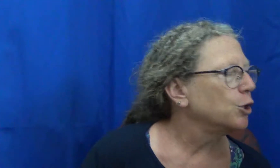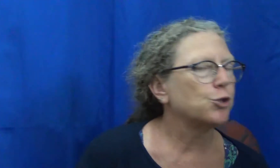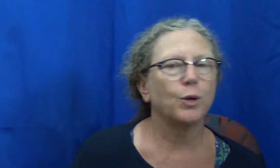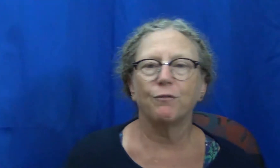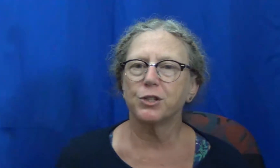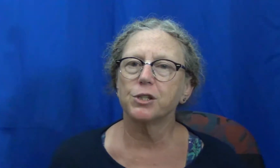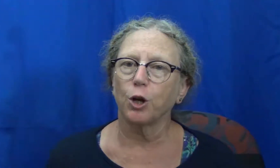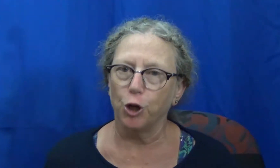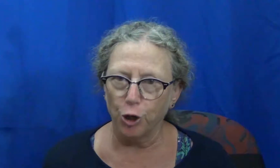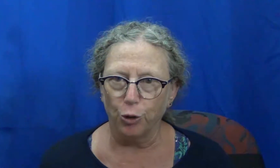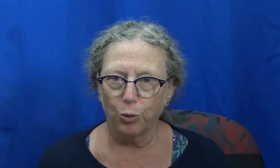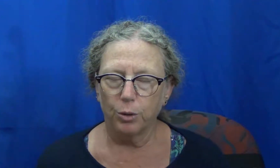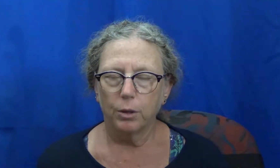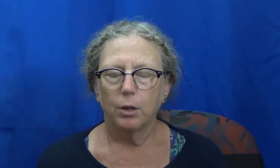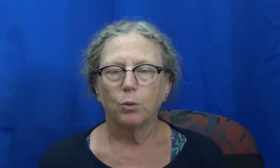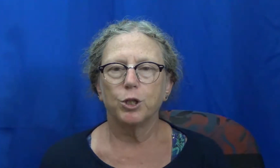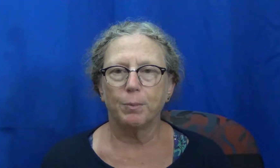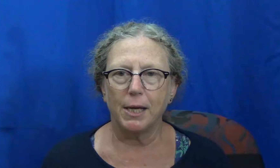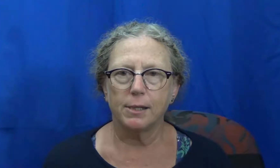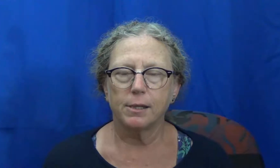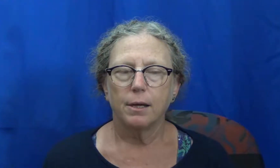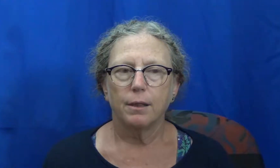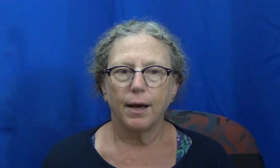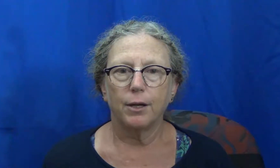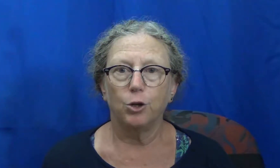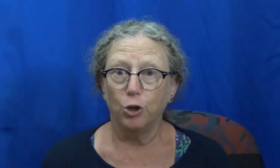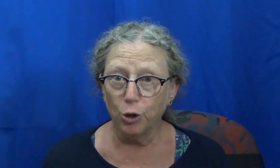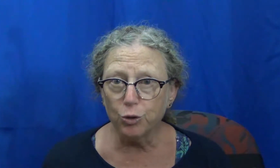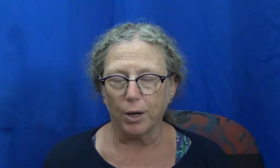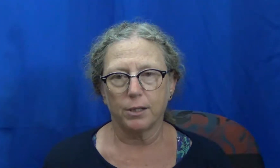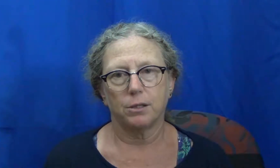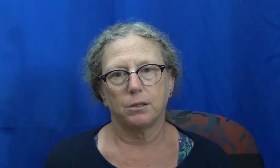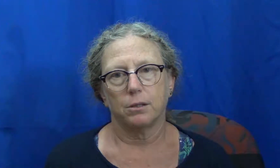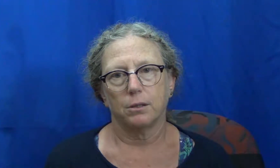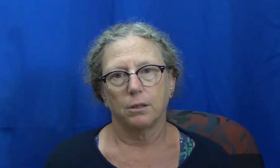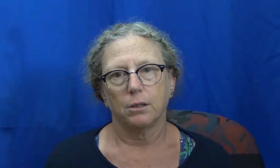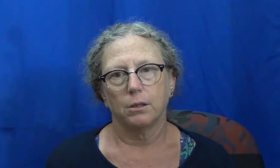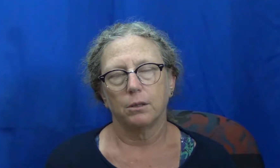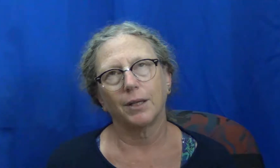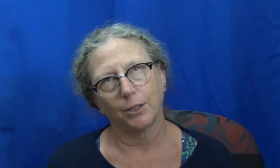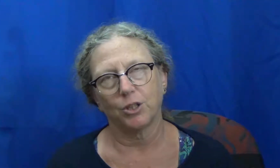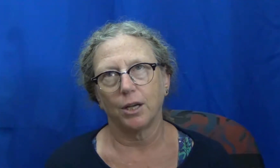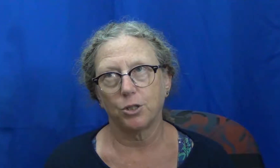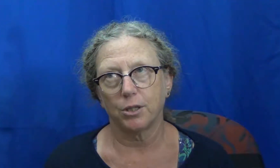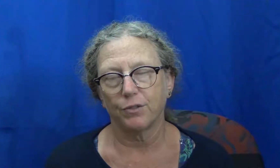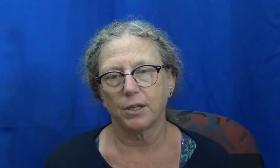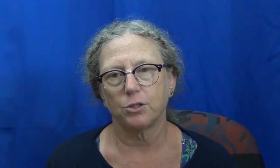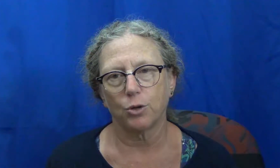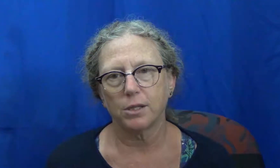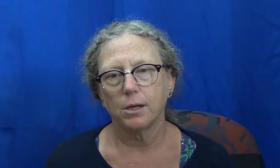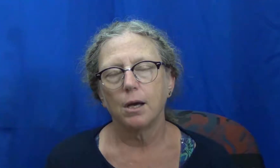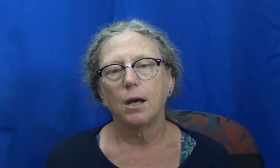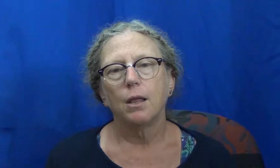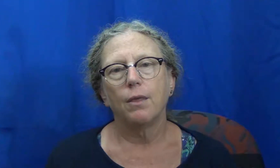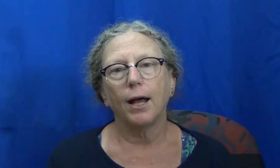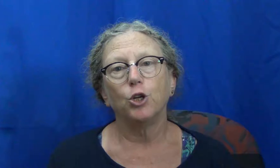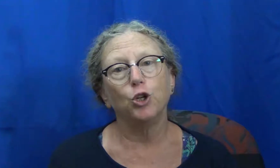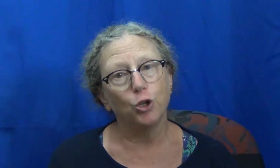So emphasis on new, which means that new dress, actually I just emphasized dress, that